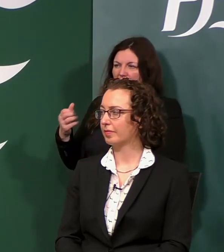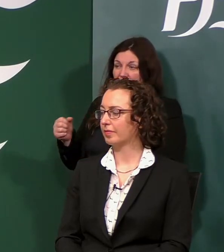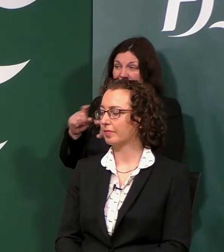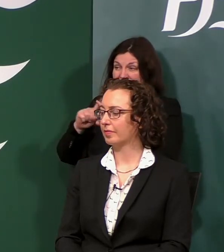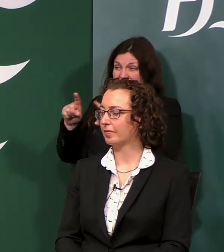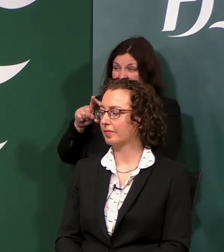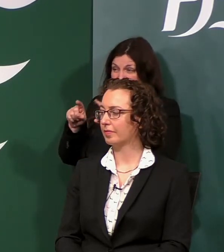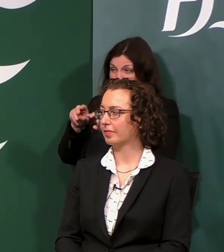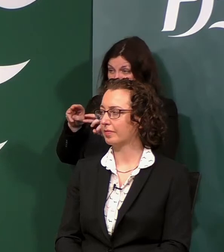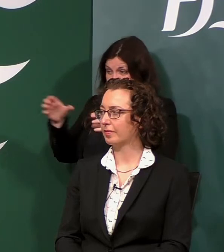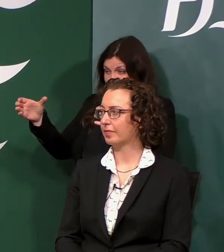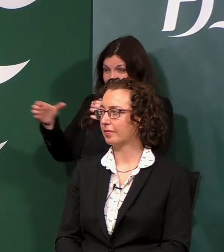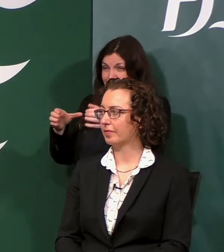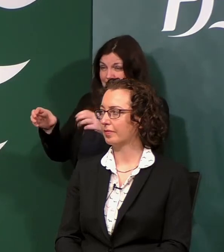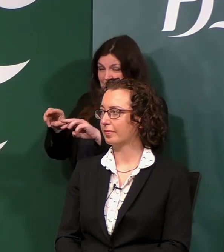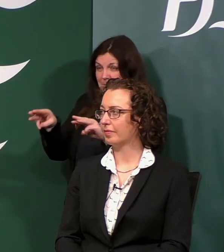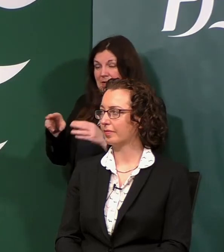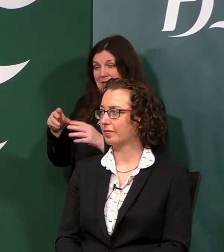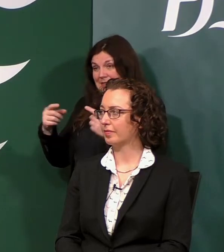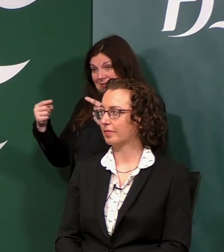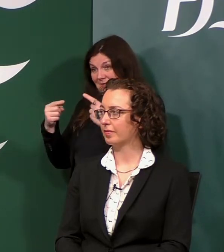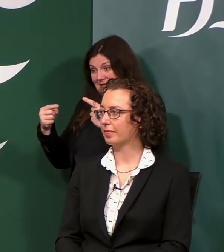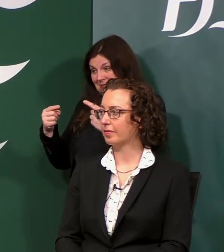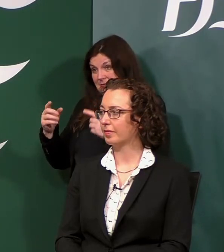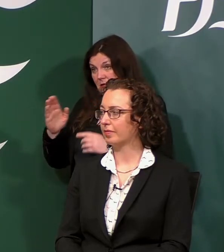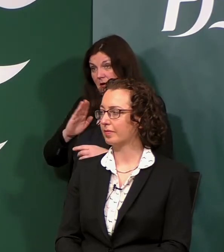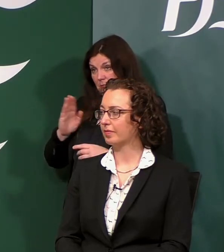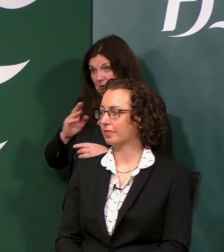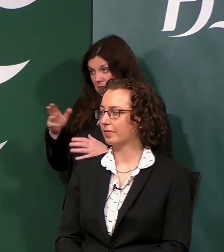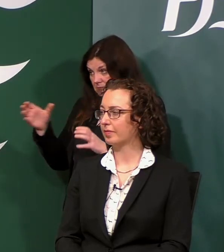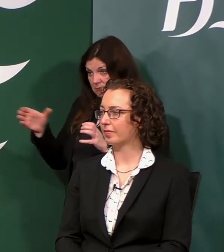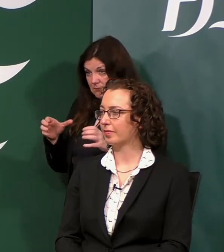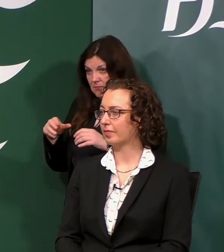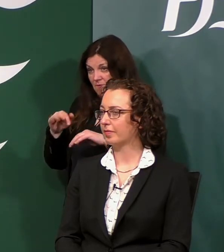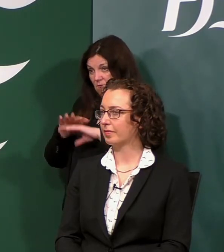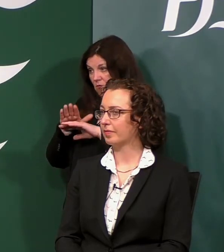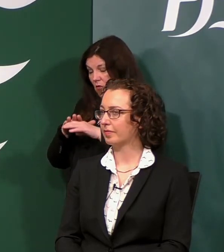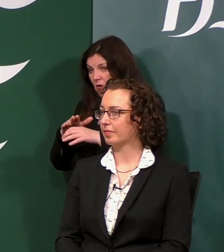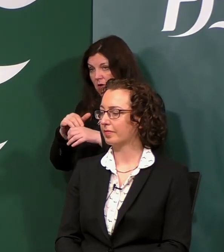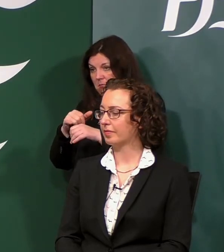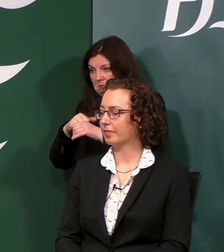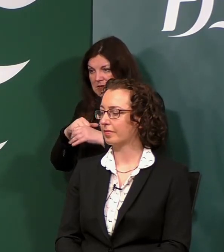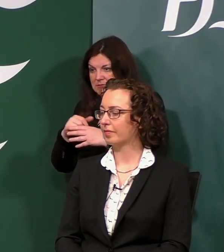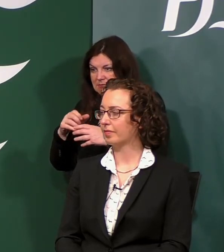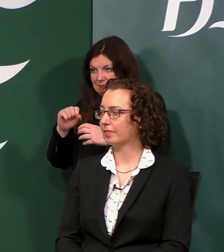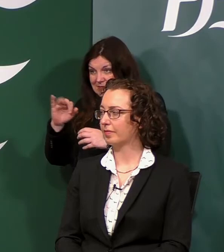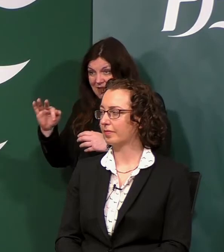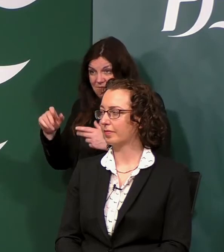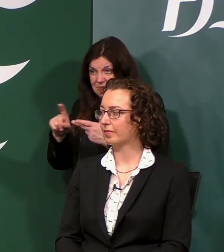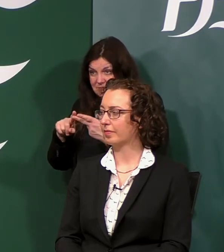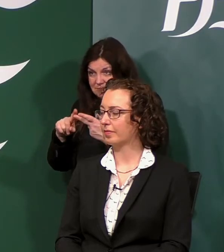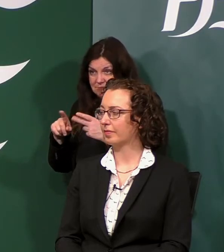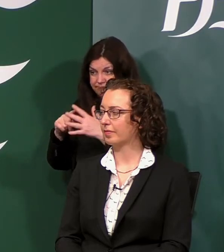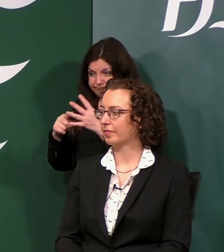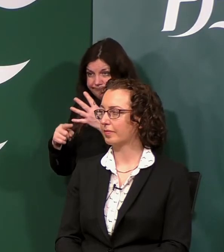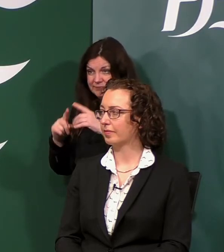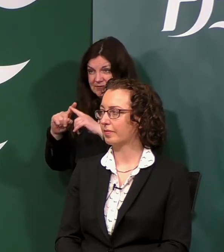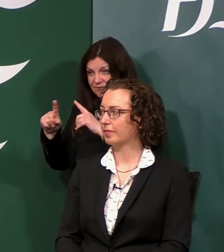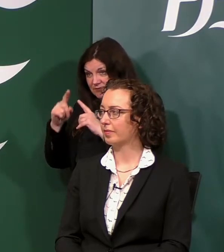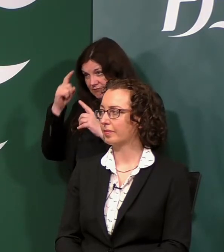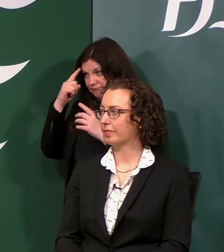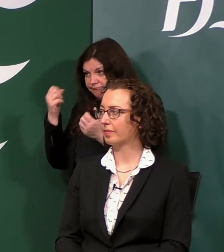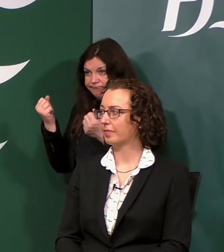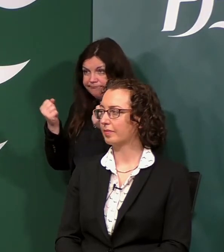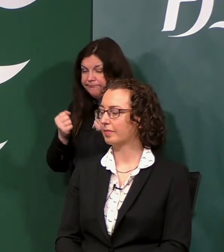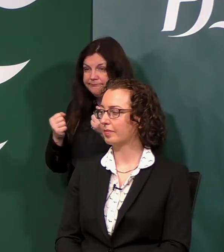have provided extra capacity in terms of both medical staff vis-a-vis vaccinators and also in terms of logistics and operations. And again, just to acknowledge, we already had